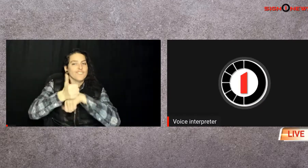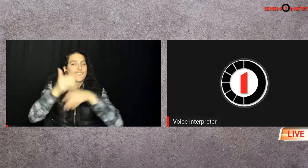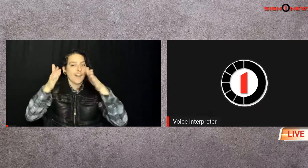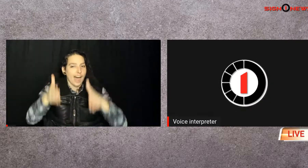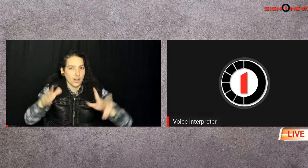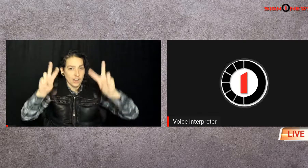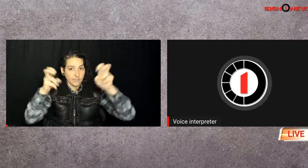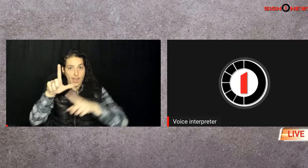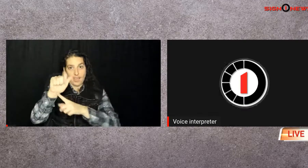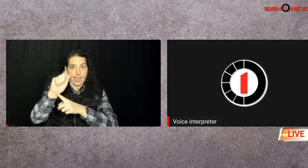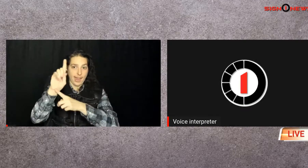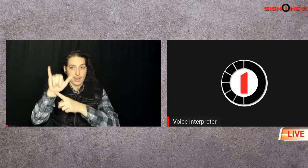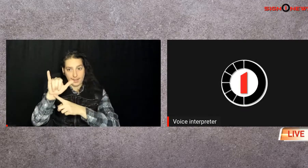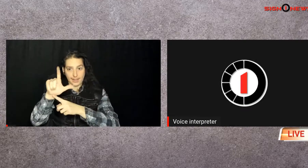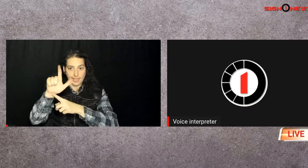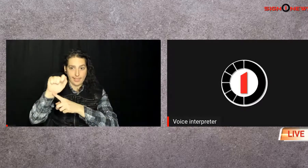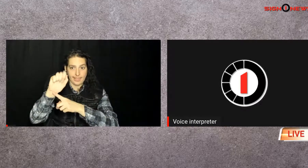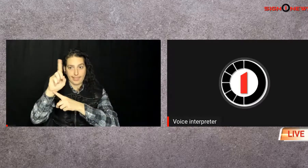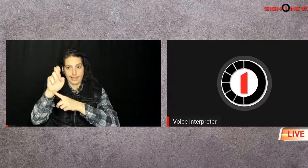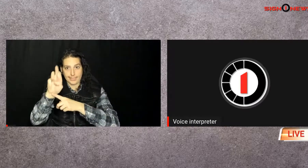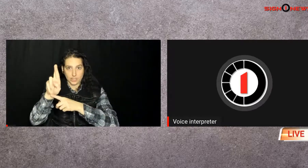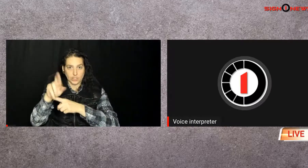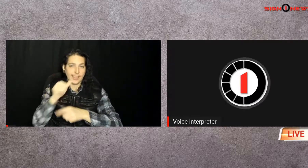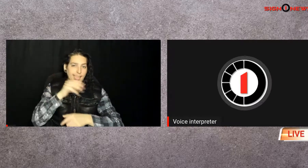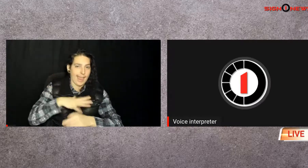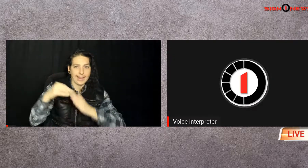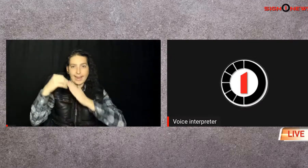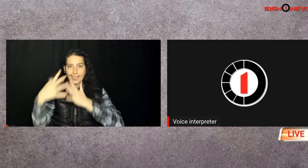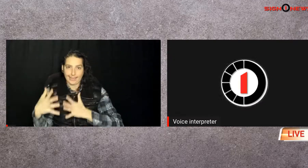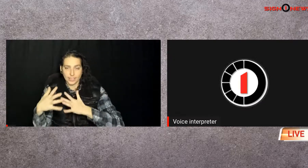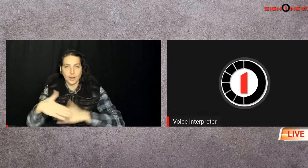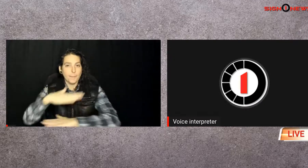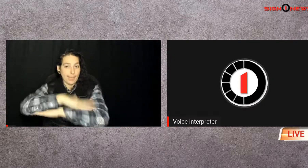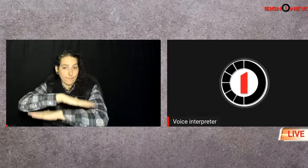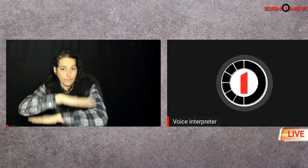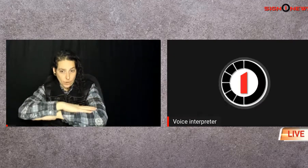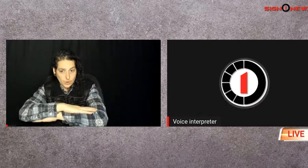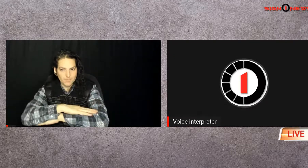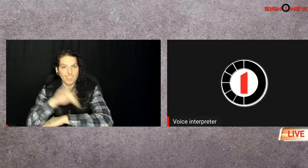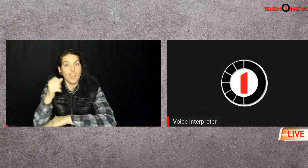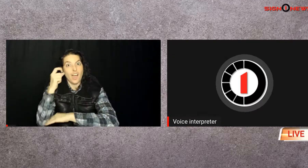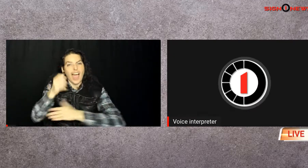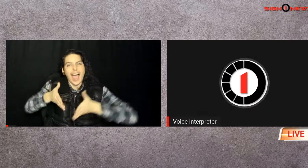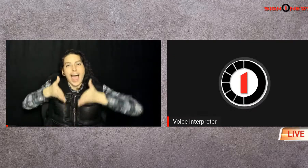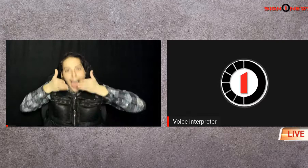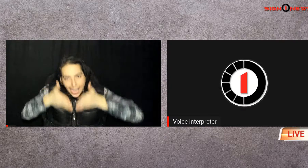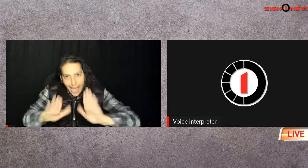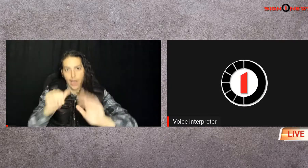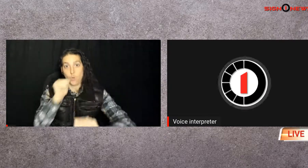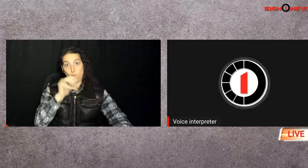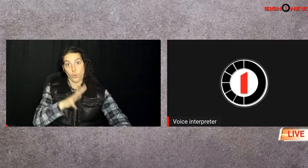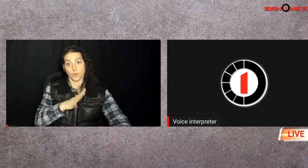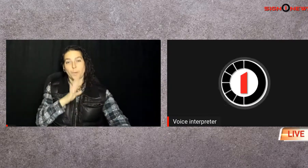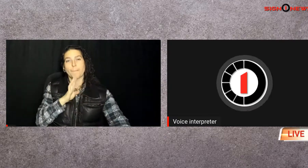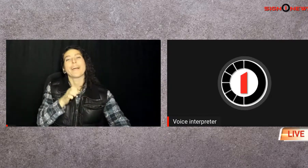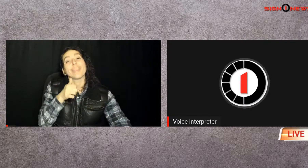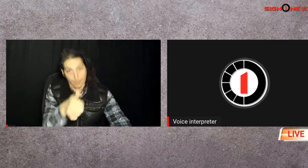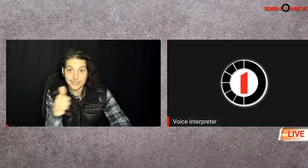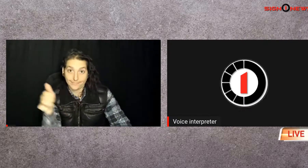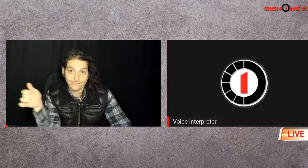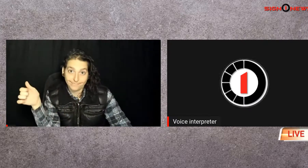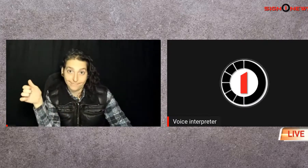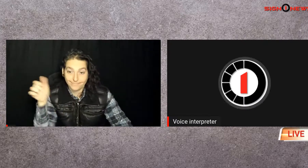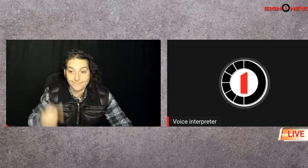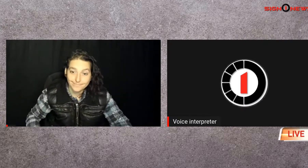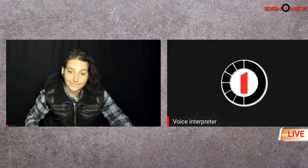Malebo Sefodi. She is also the founder of Lady Leader, a platform that allows